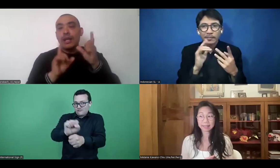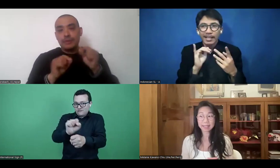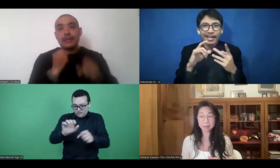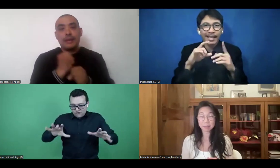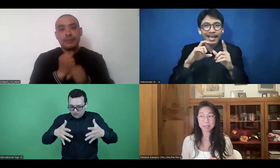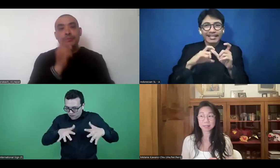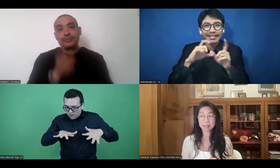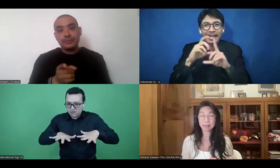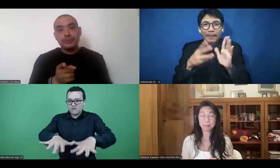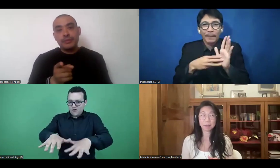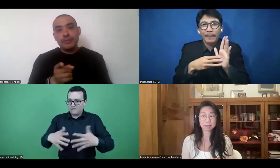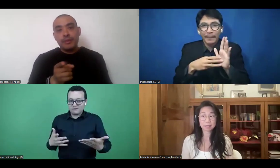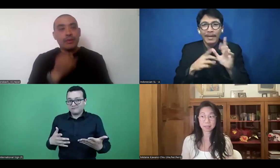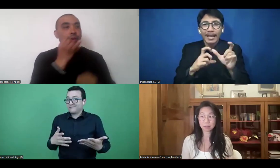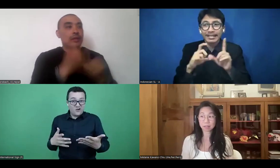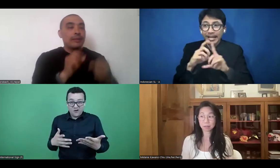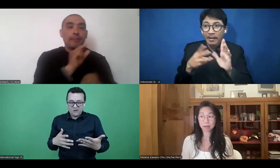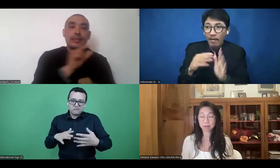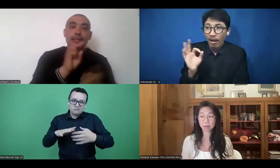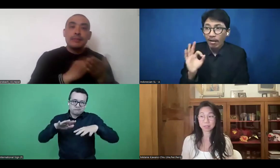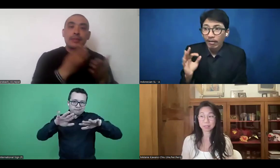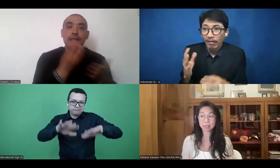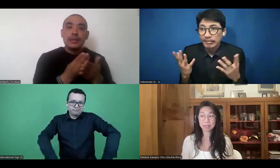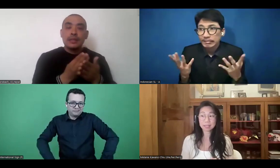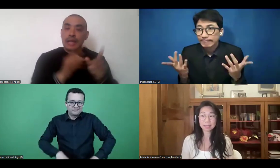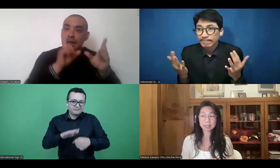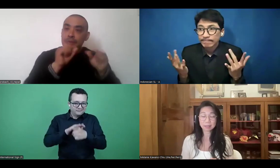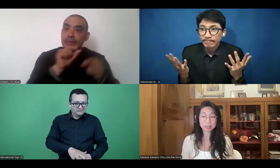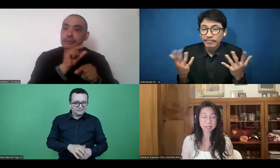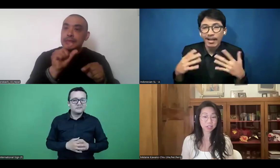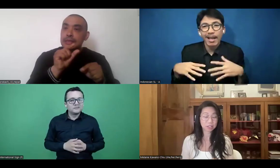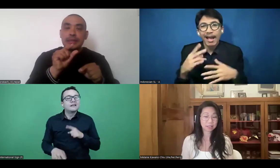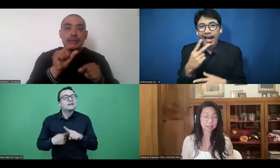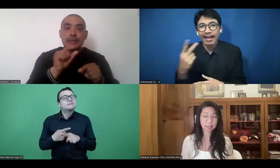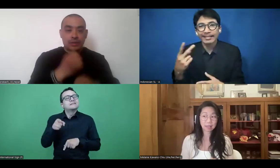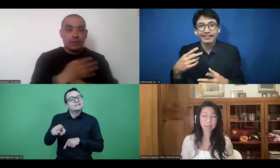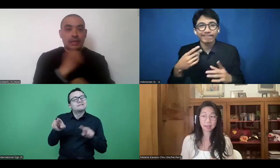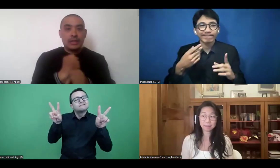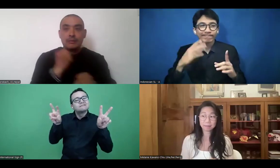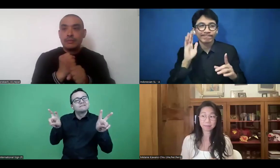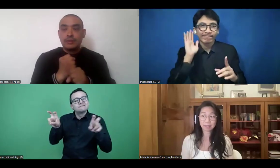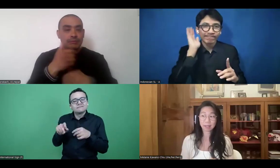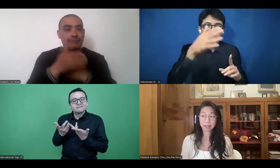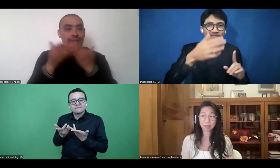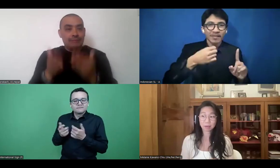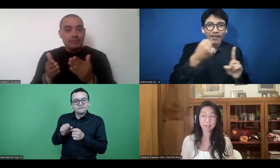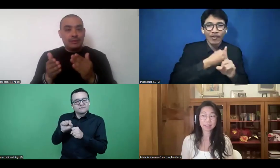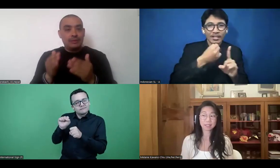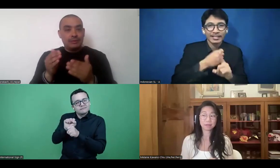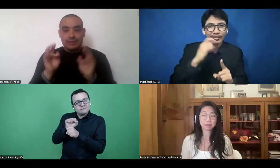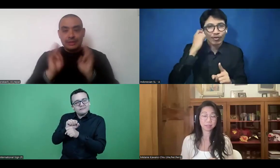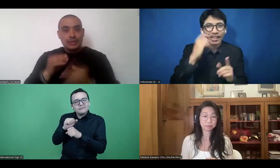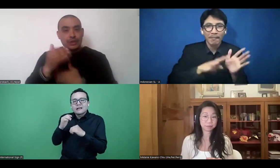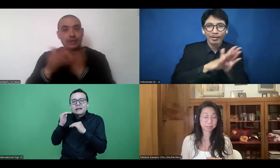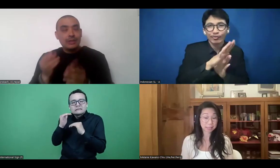And the last piece that was a hindering factor was just the limitations and the